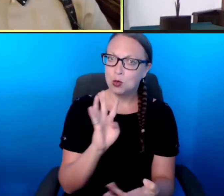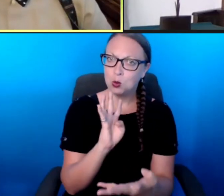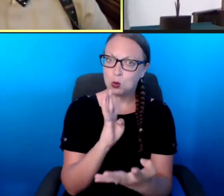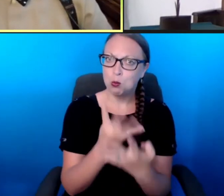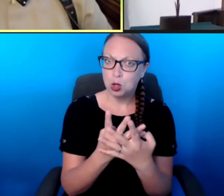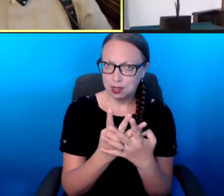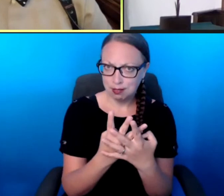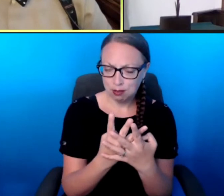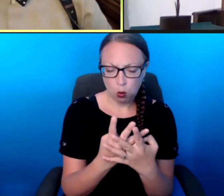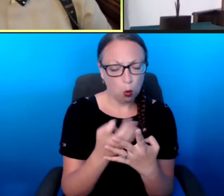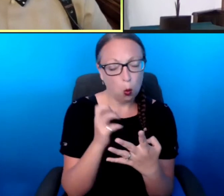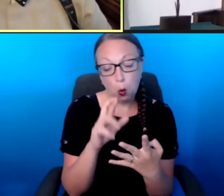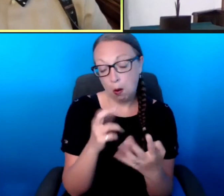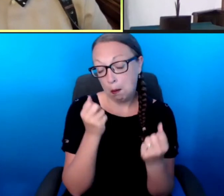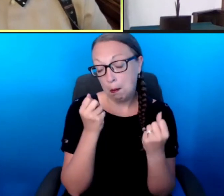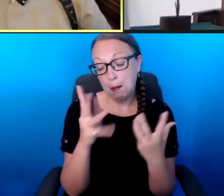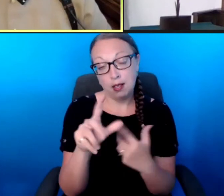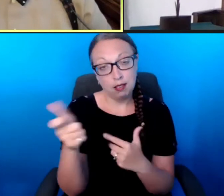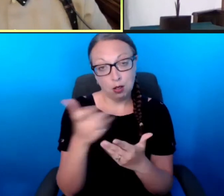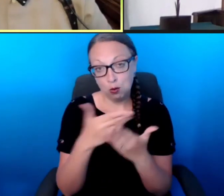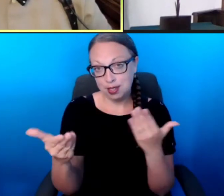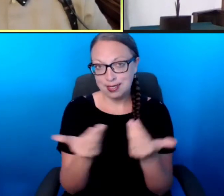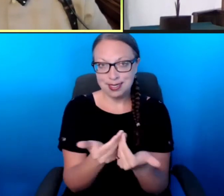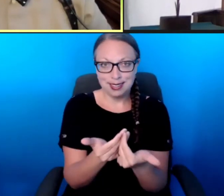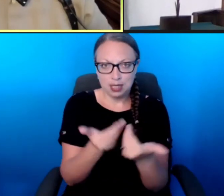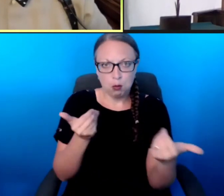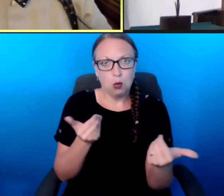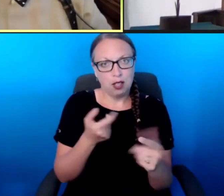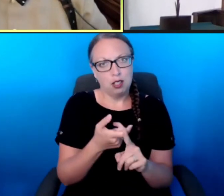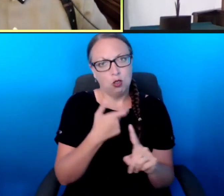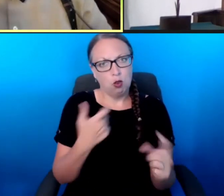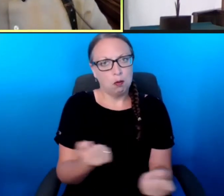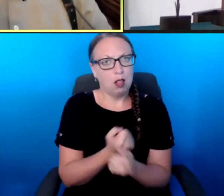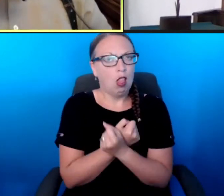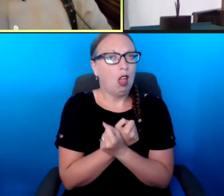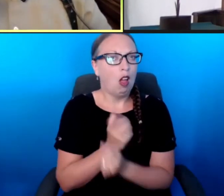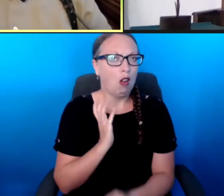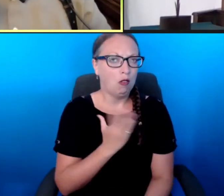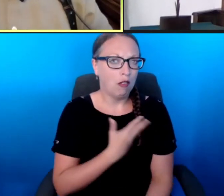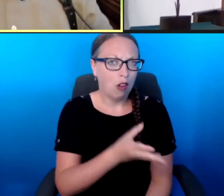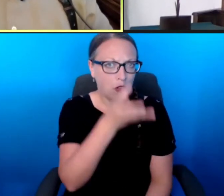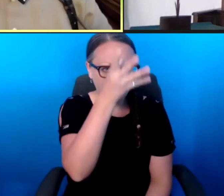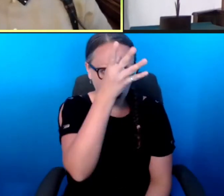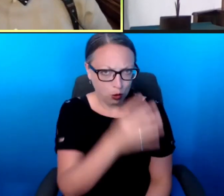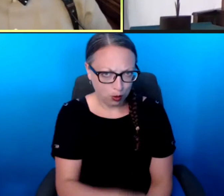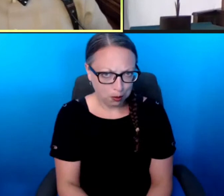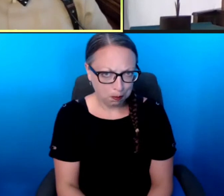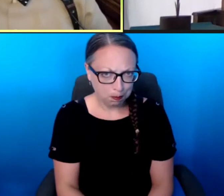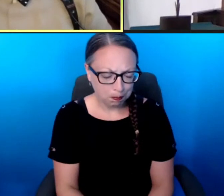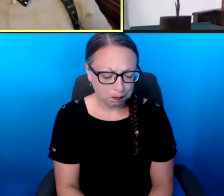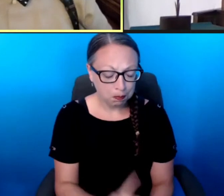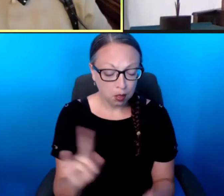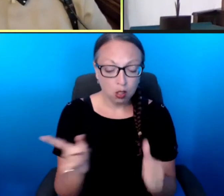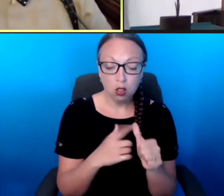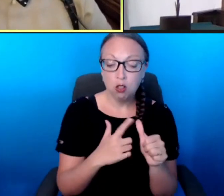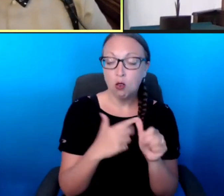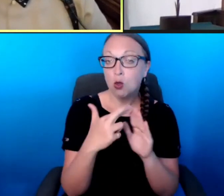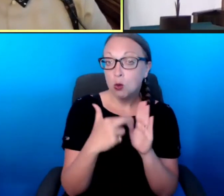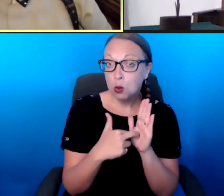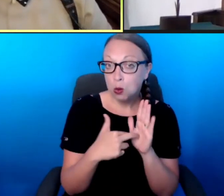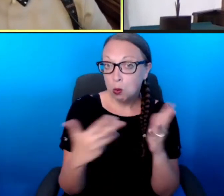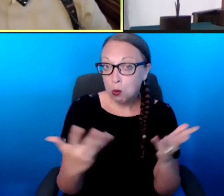other causes that separate us from love of our fathers. The first rule is